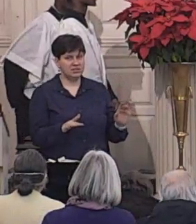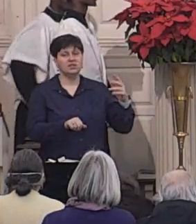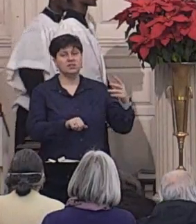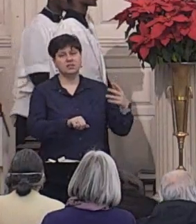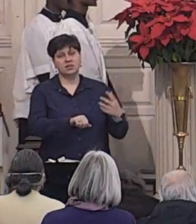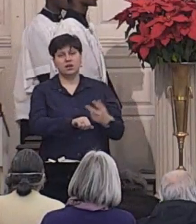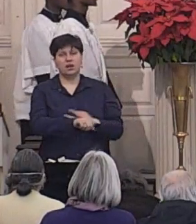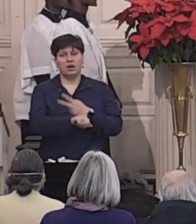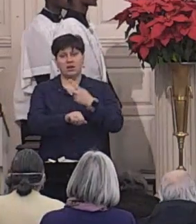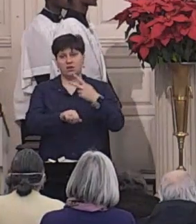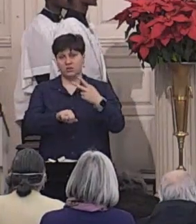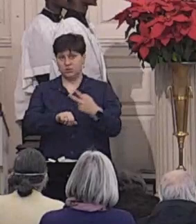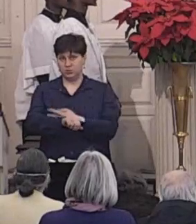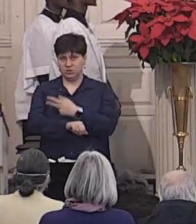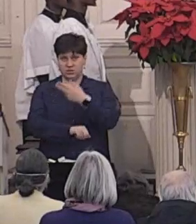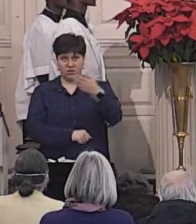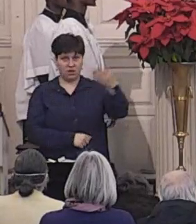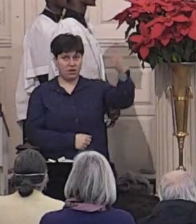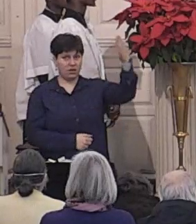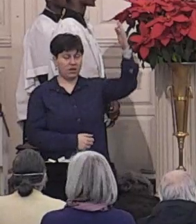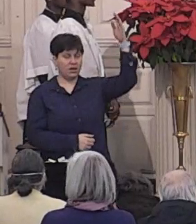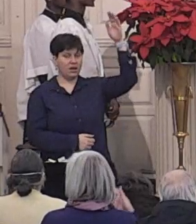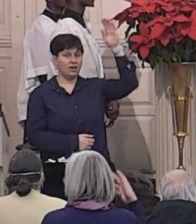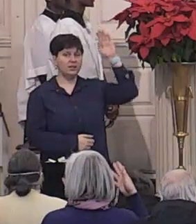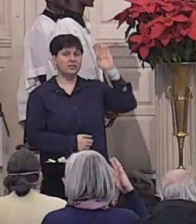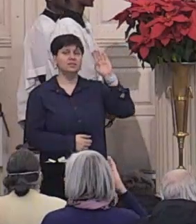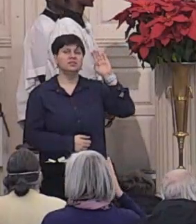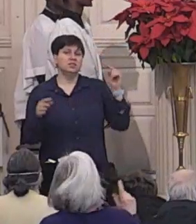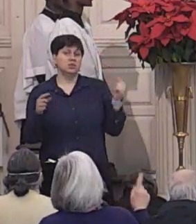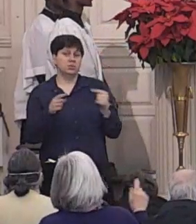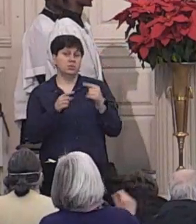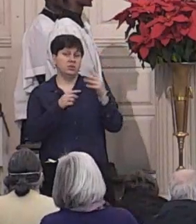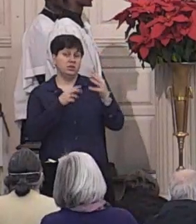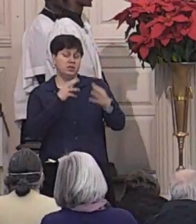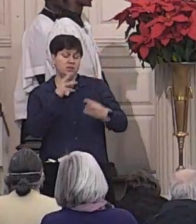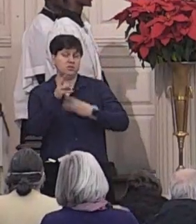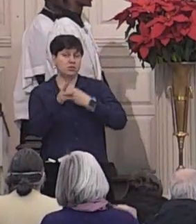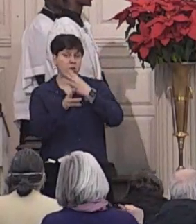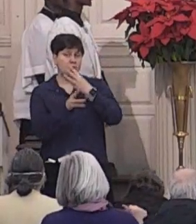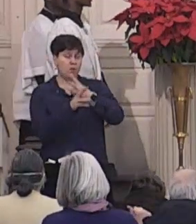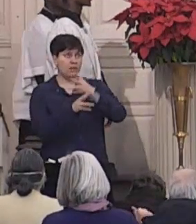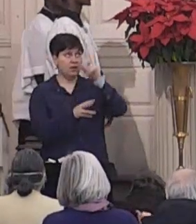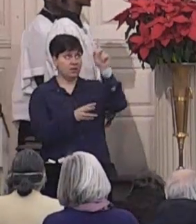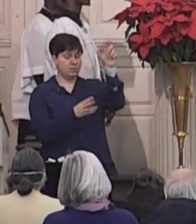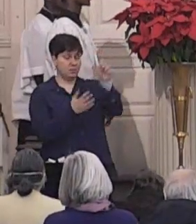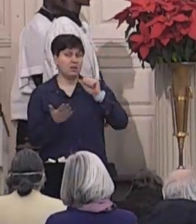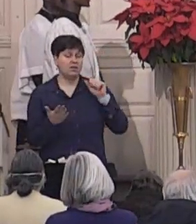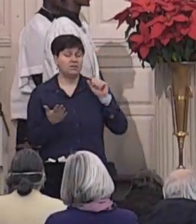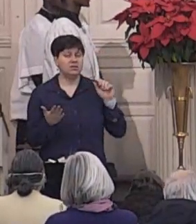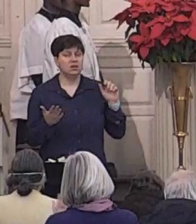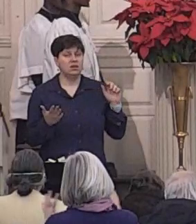nobis. Agnus Dei, qui tollis